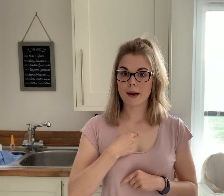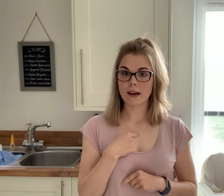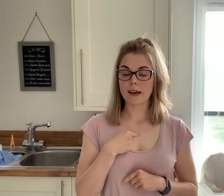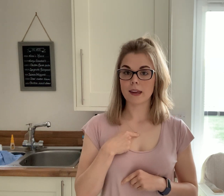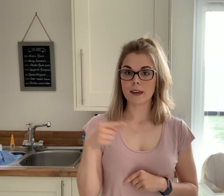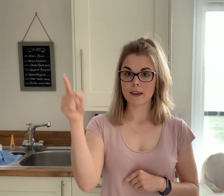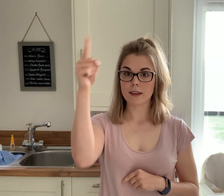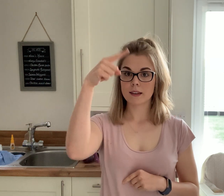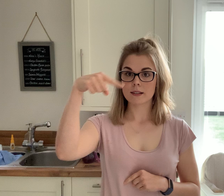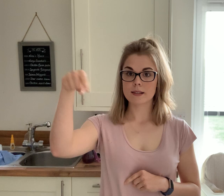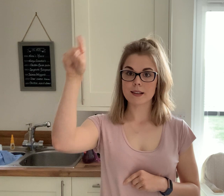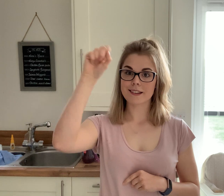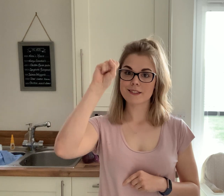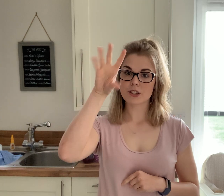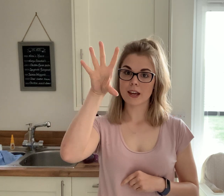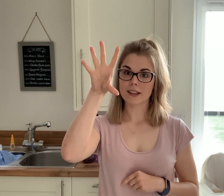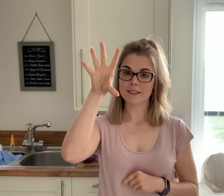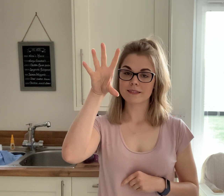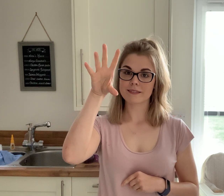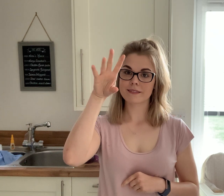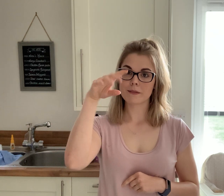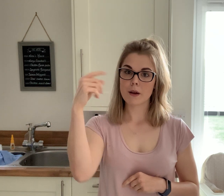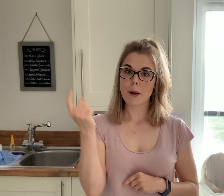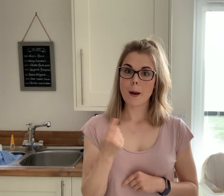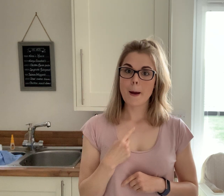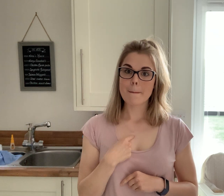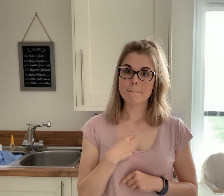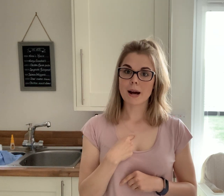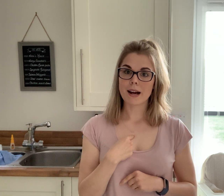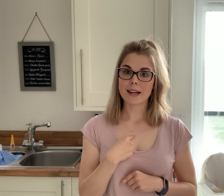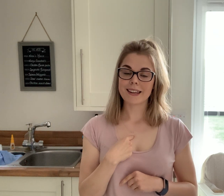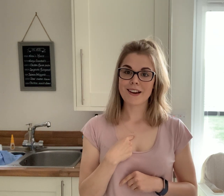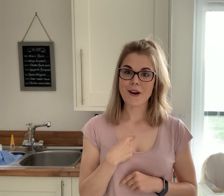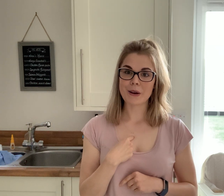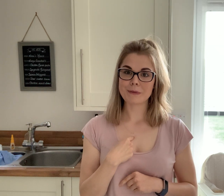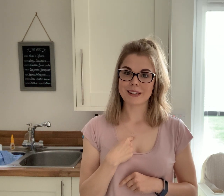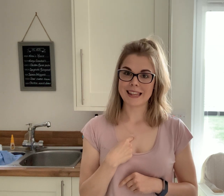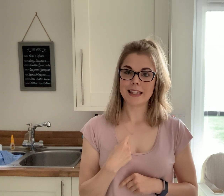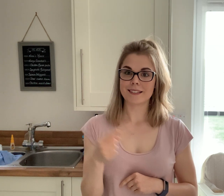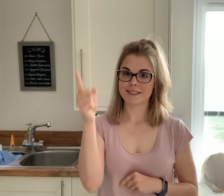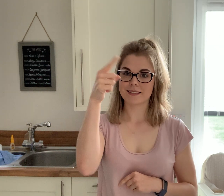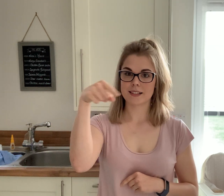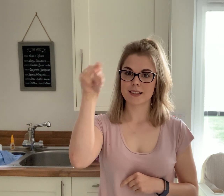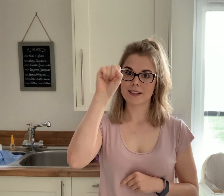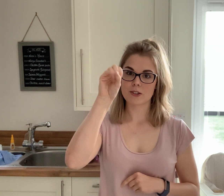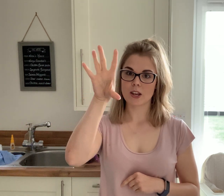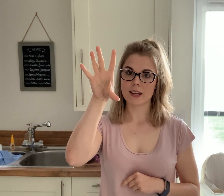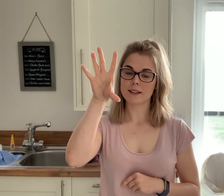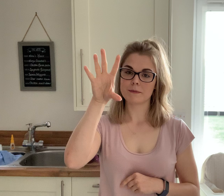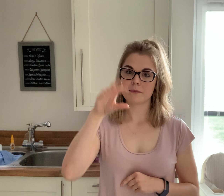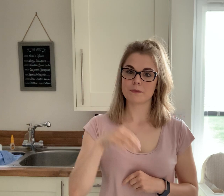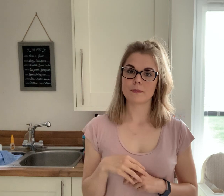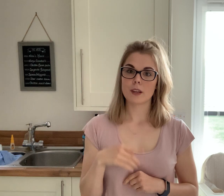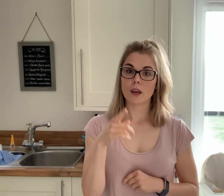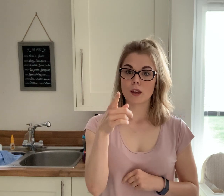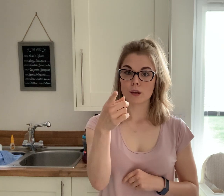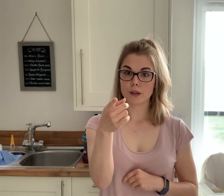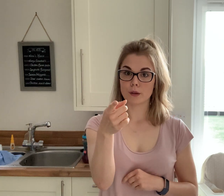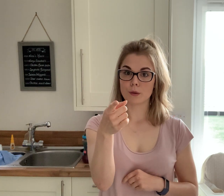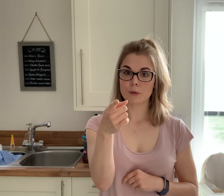my sunshine, sunshine, my only sunshine. You